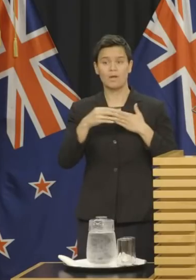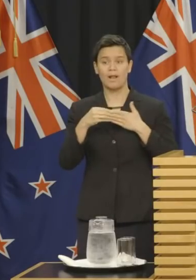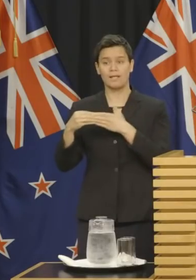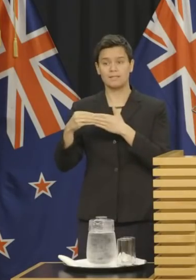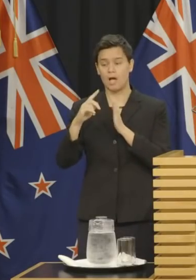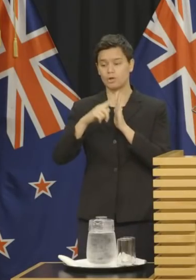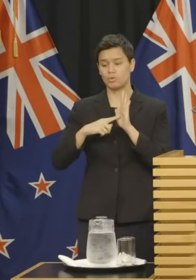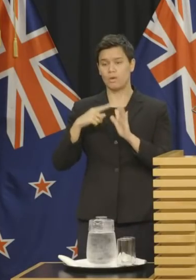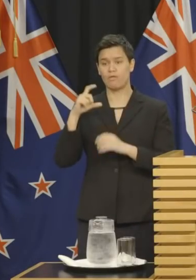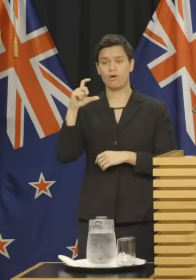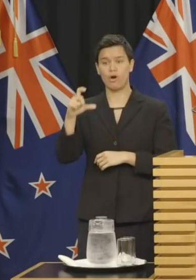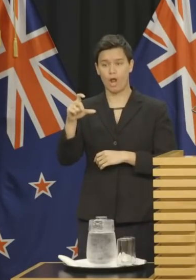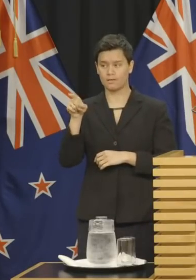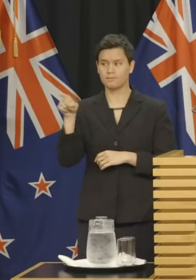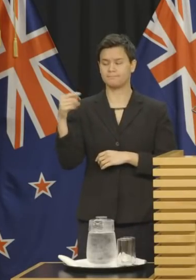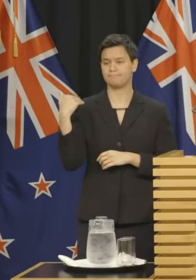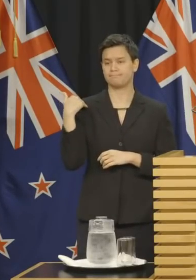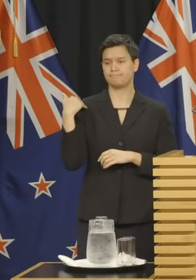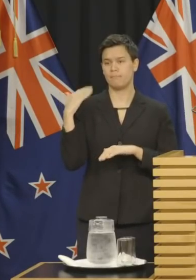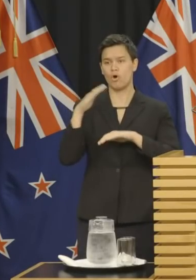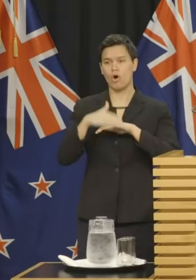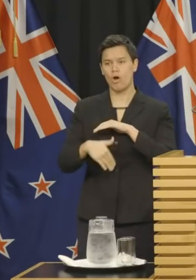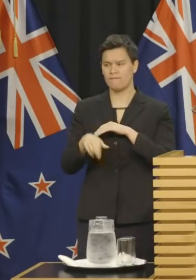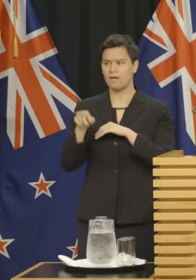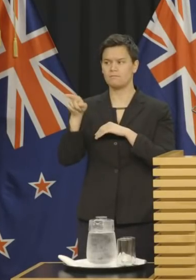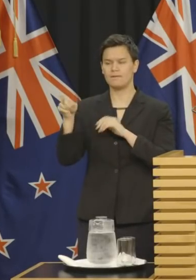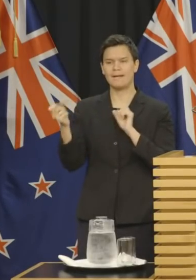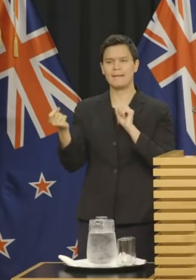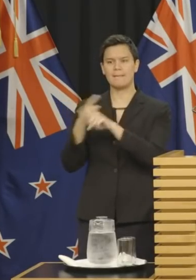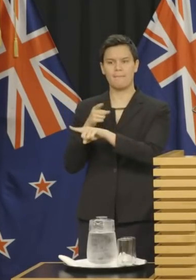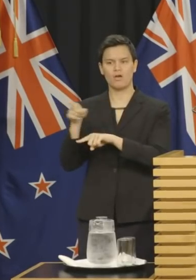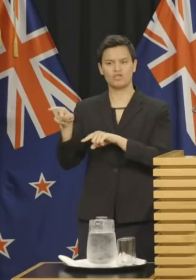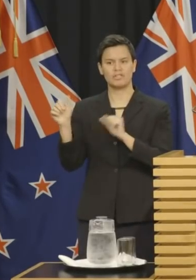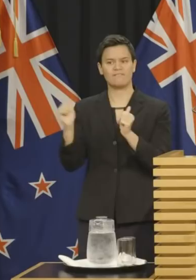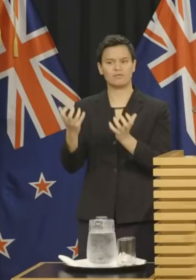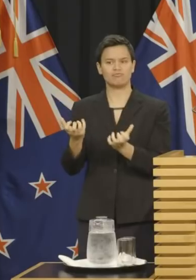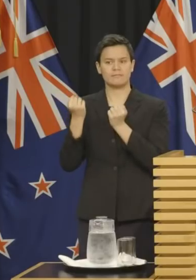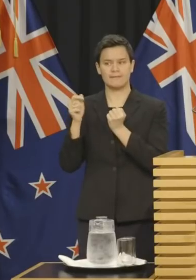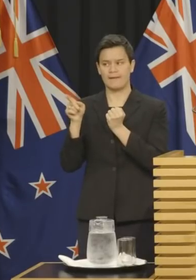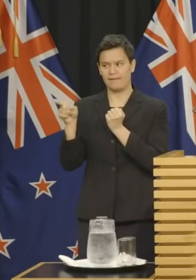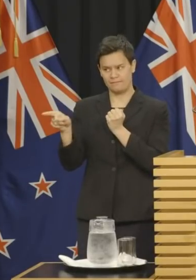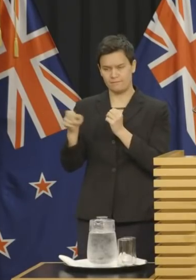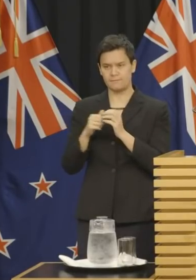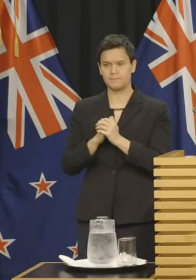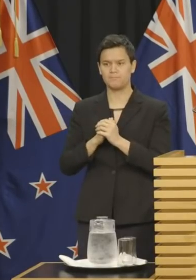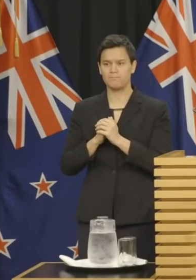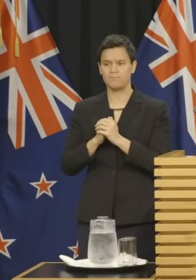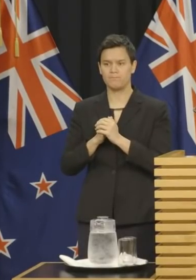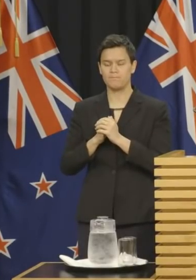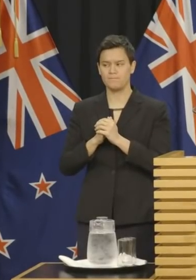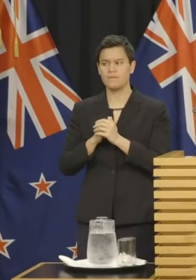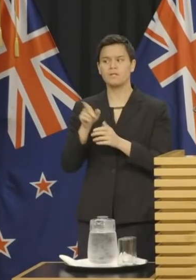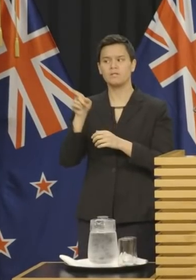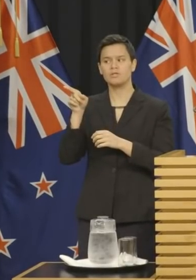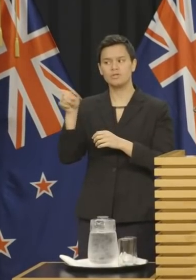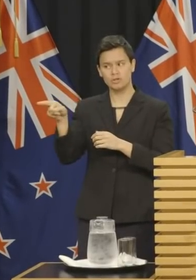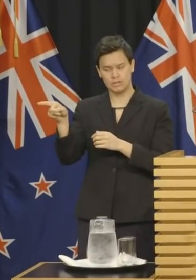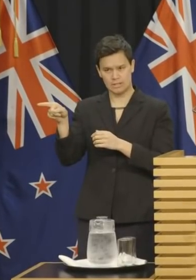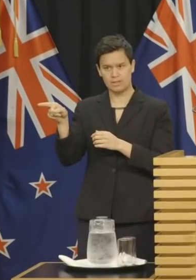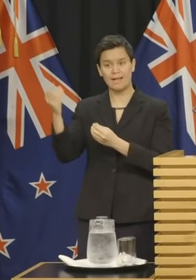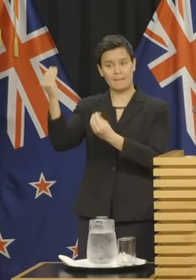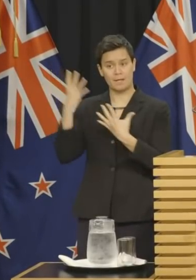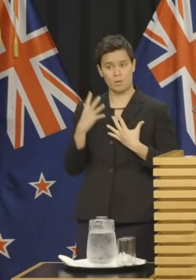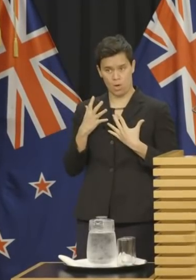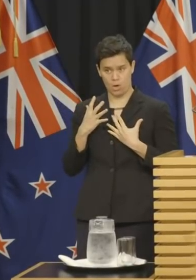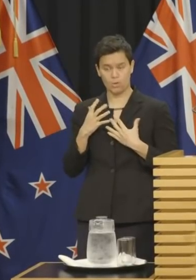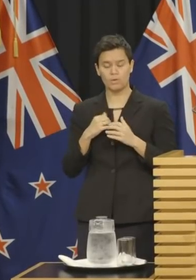had received that related to Ian Lees-Galloway. She conveyed to me that she had asked the individual who had written